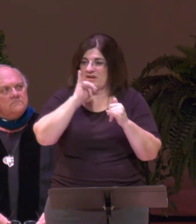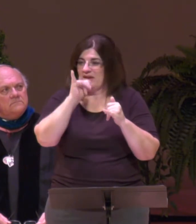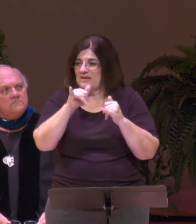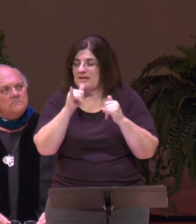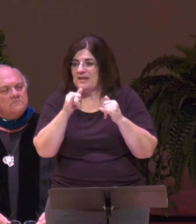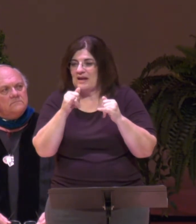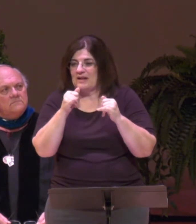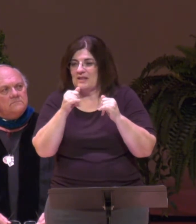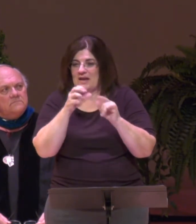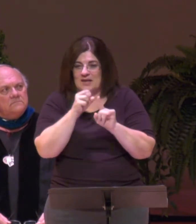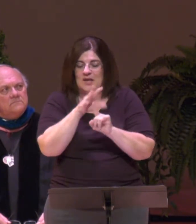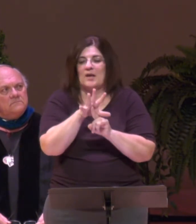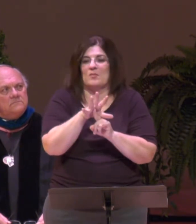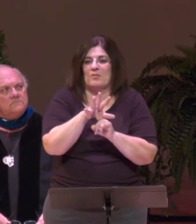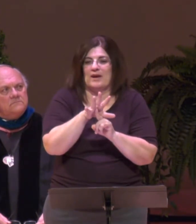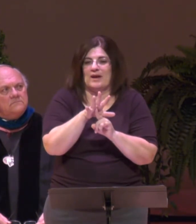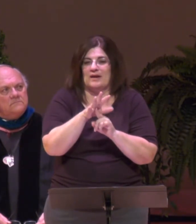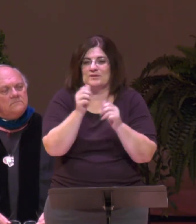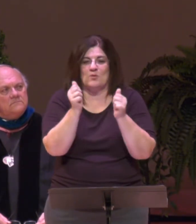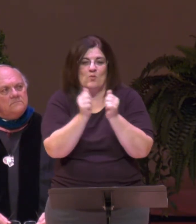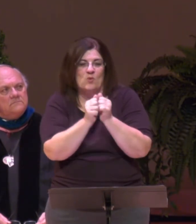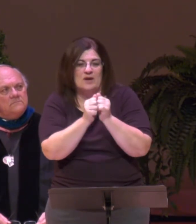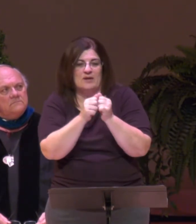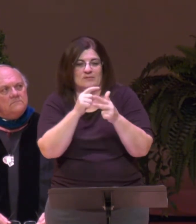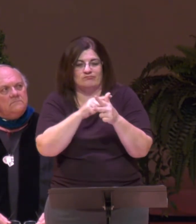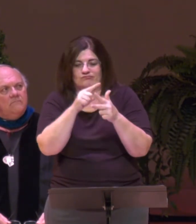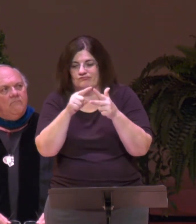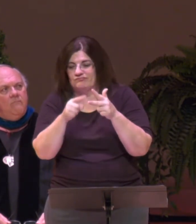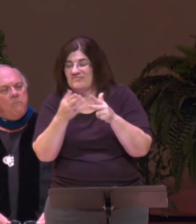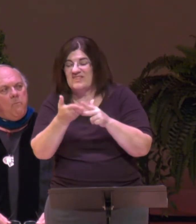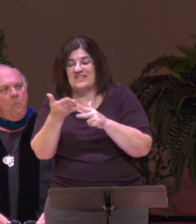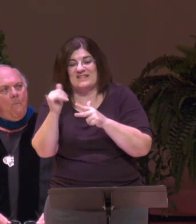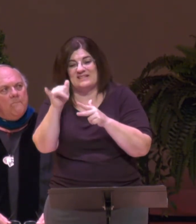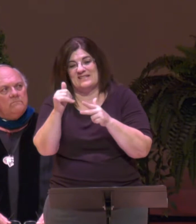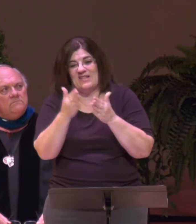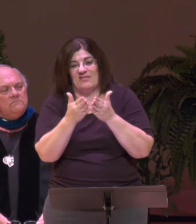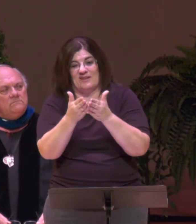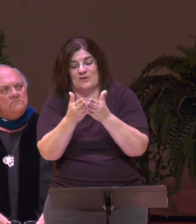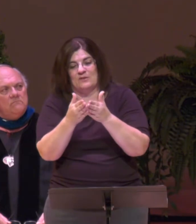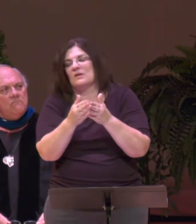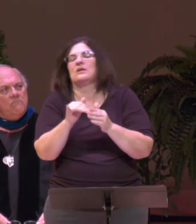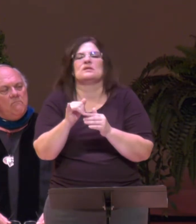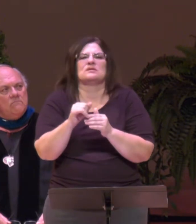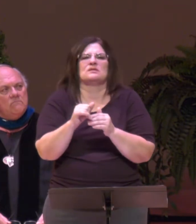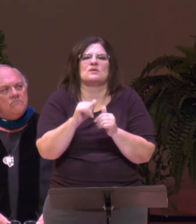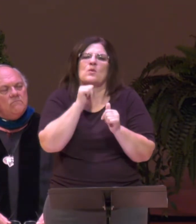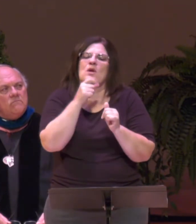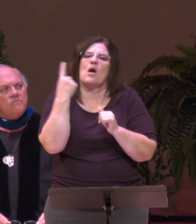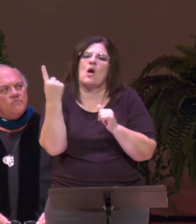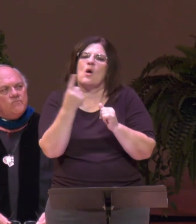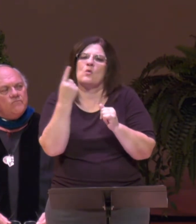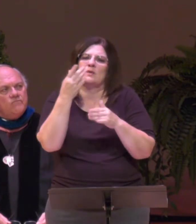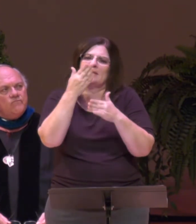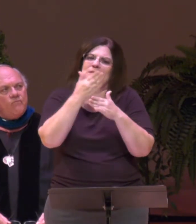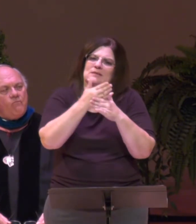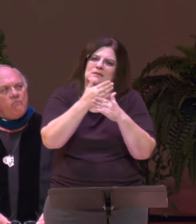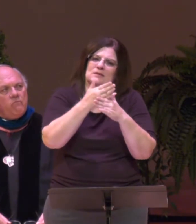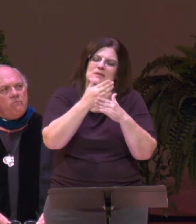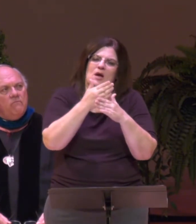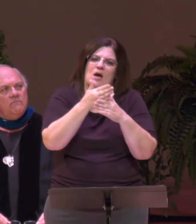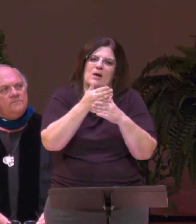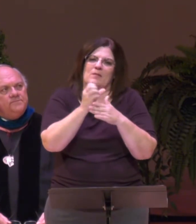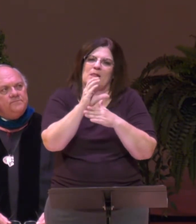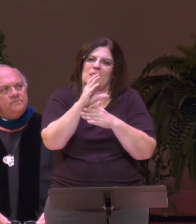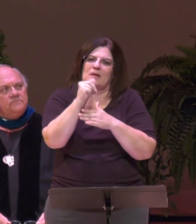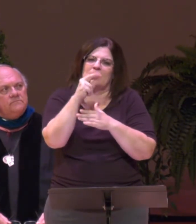lumber, computer chips, etc. So it not only stopped the canal, but all other ships from getting in there.